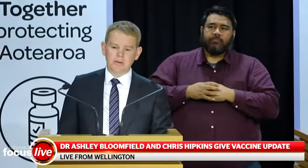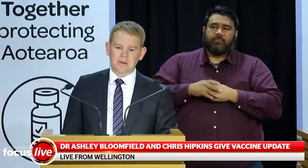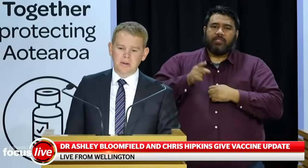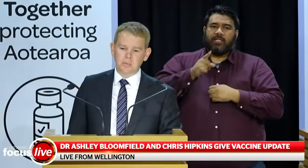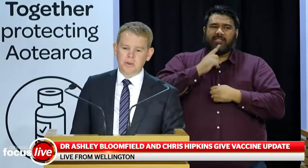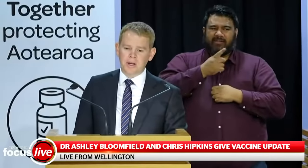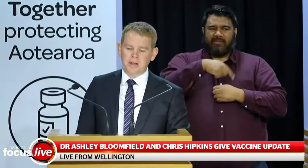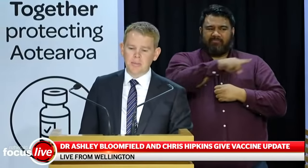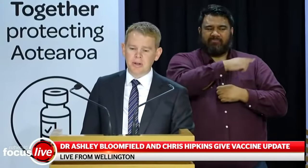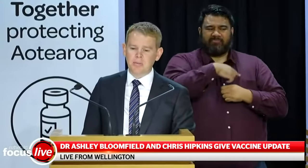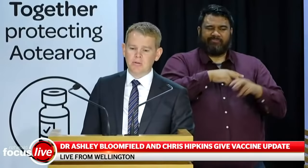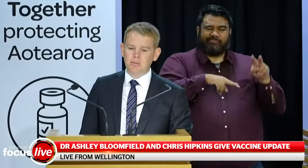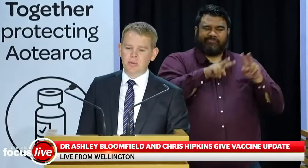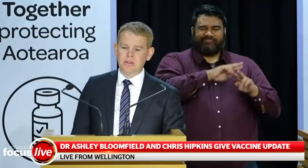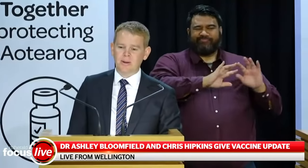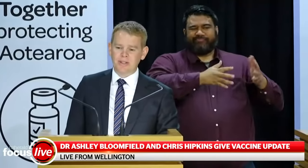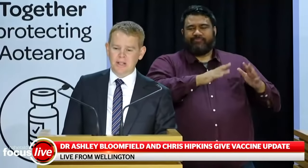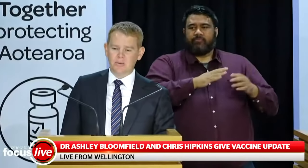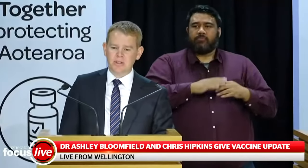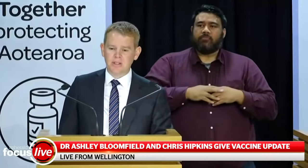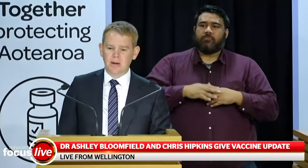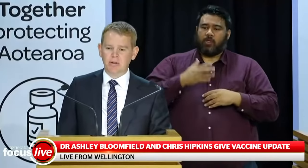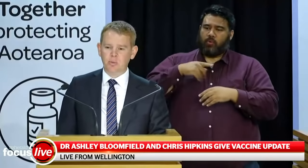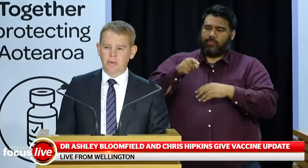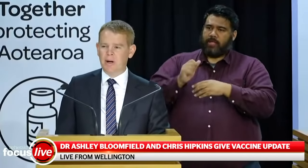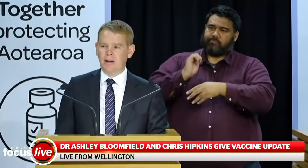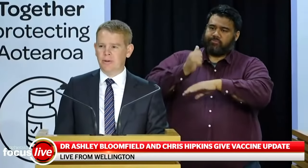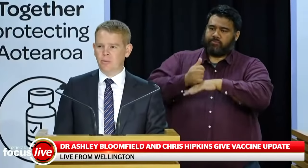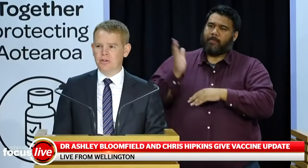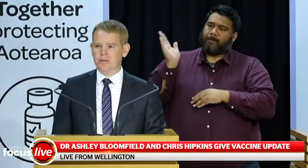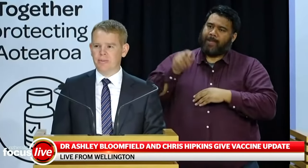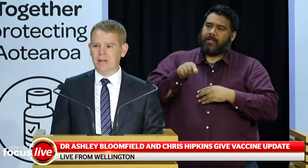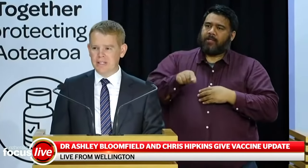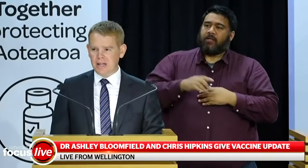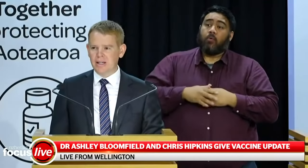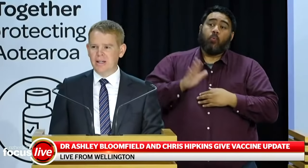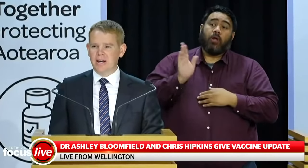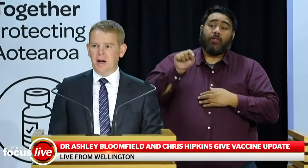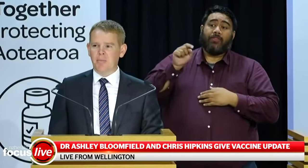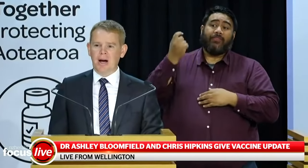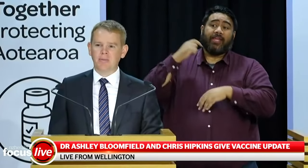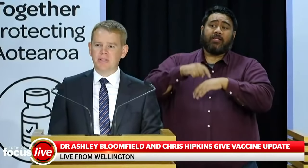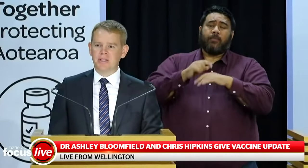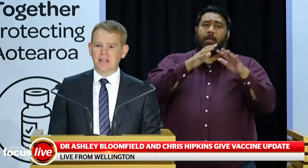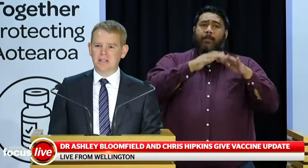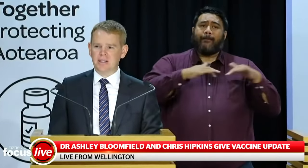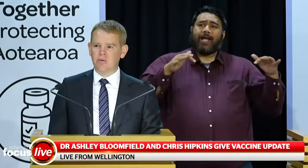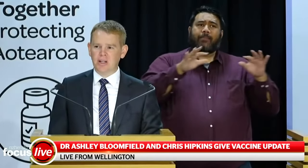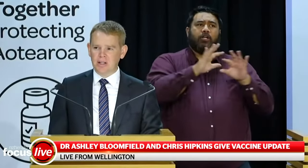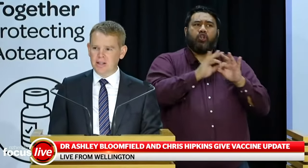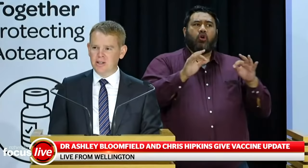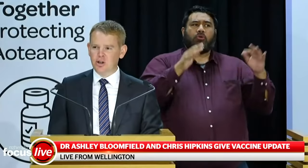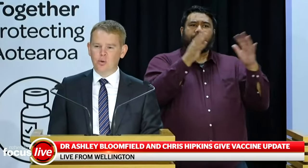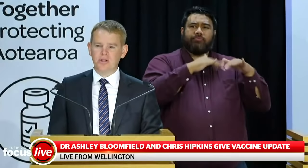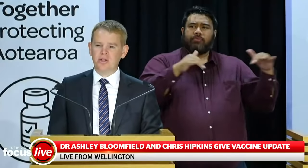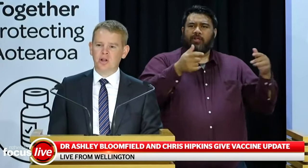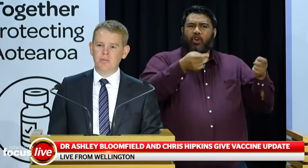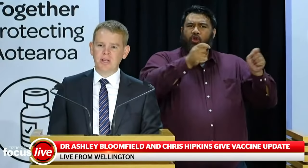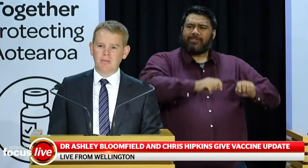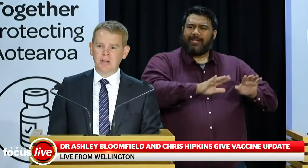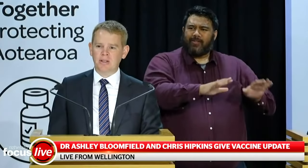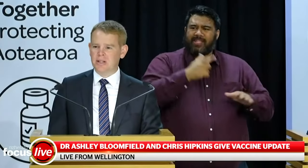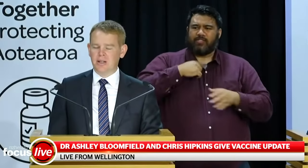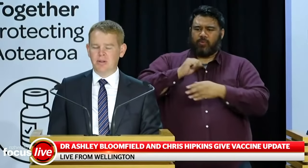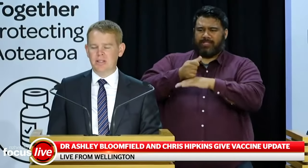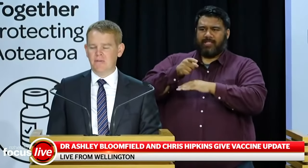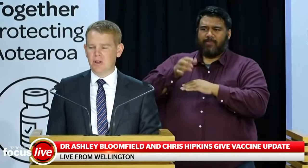Look, the Epidemic Response Committee was established when Parliament wasn't meeting. Parliament is now sitting regularly, question time